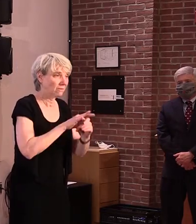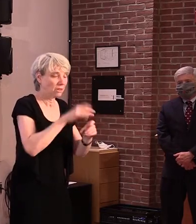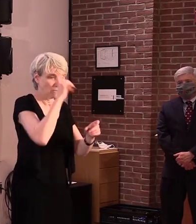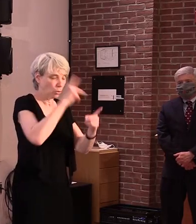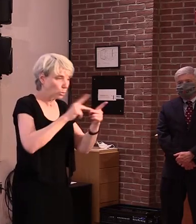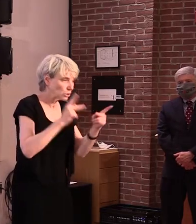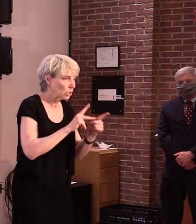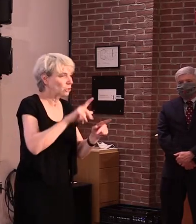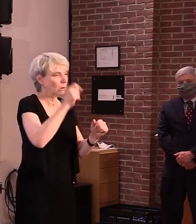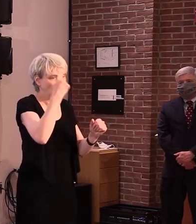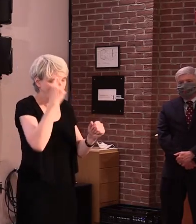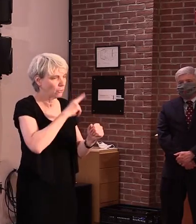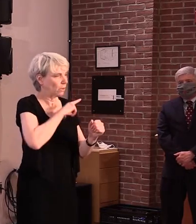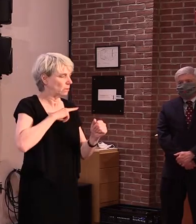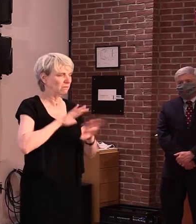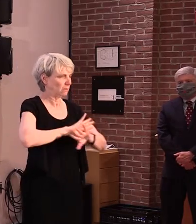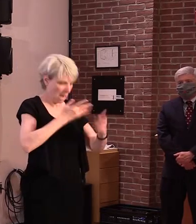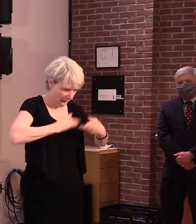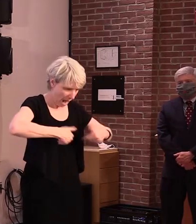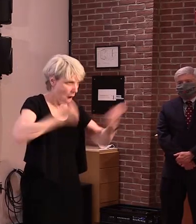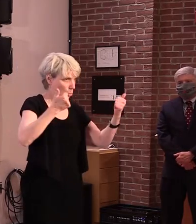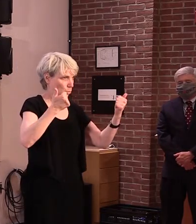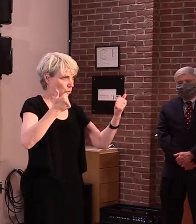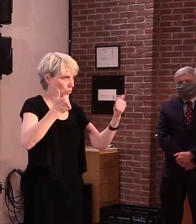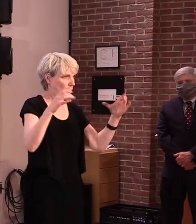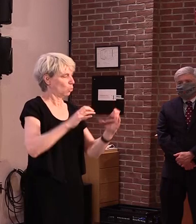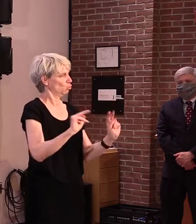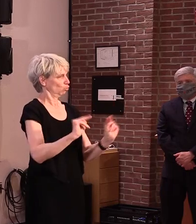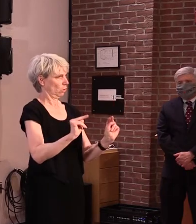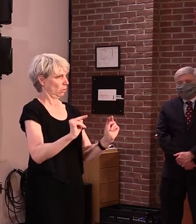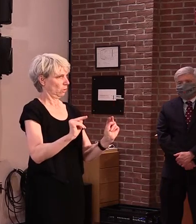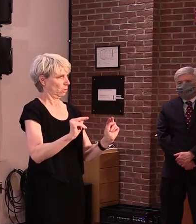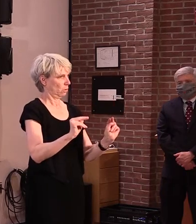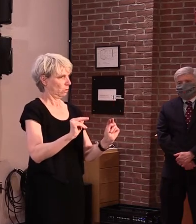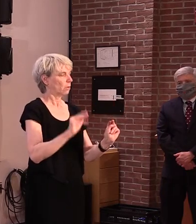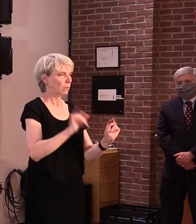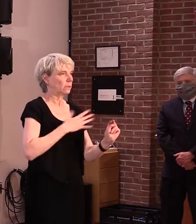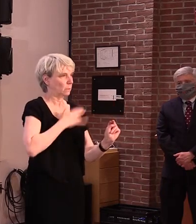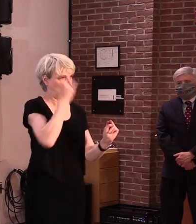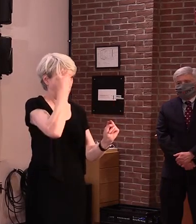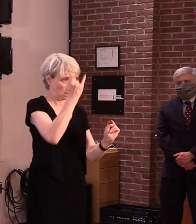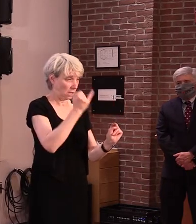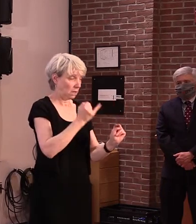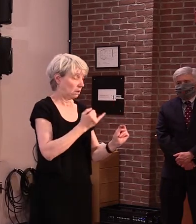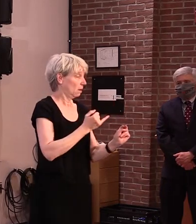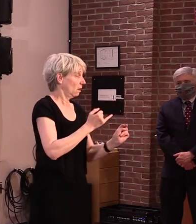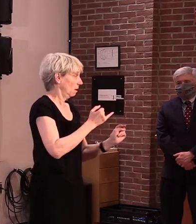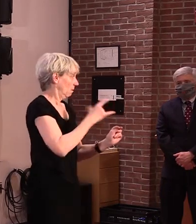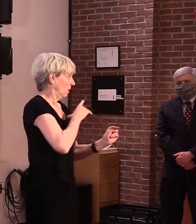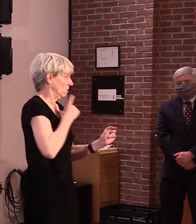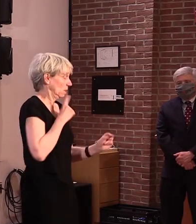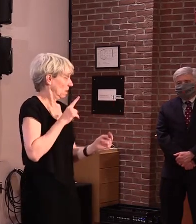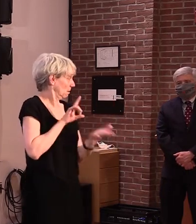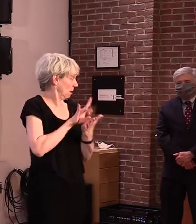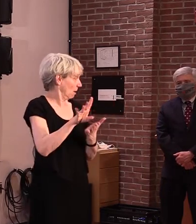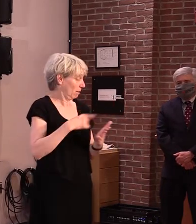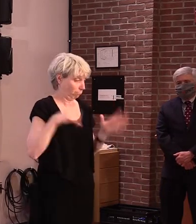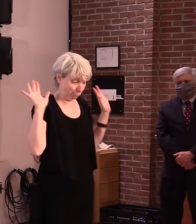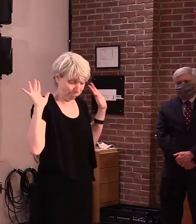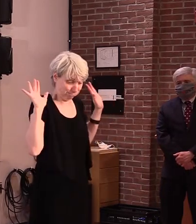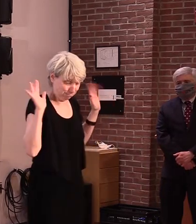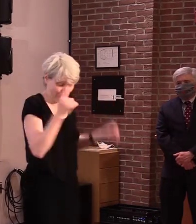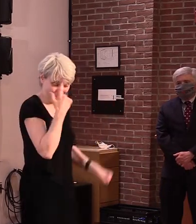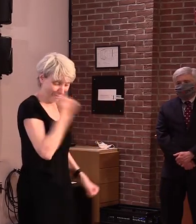objectivity standpoint. So that's where we are today. If the legislature wants to take me out of it, that's fine. I won't stand in their